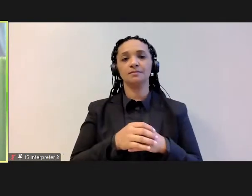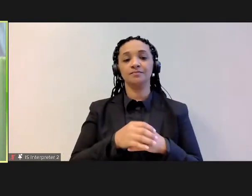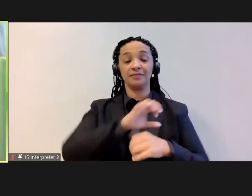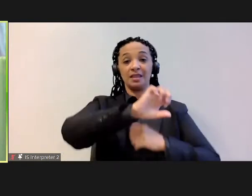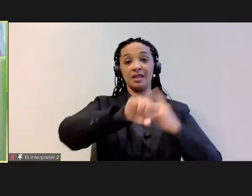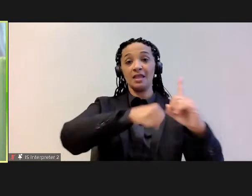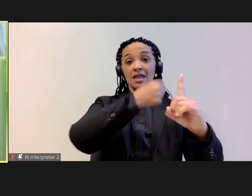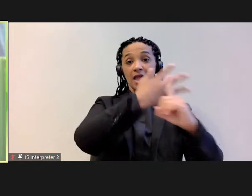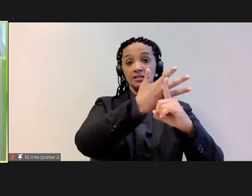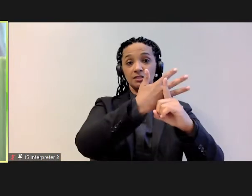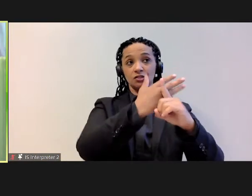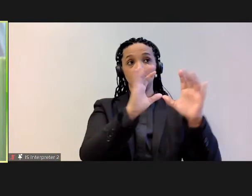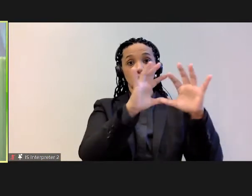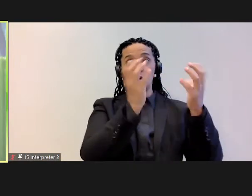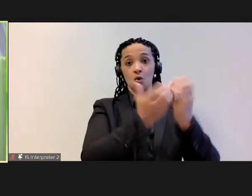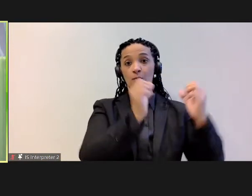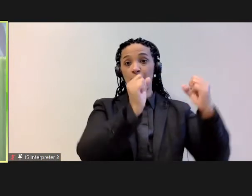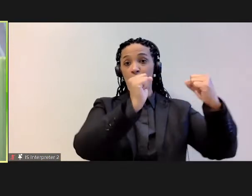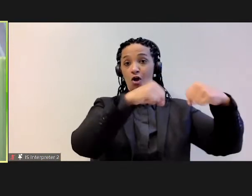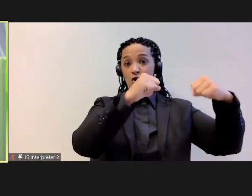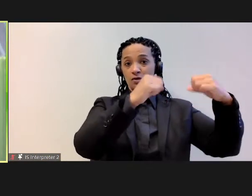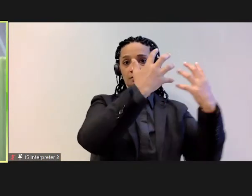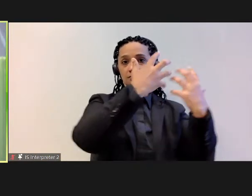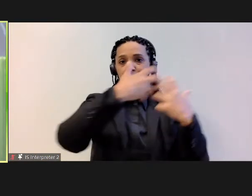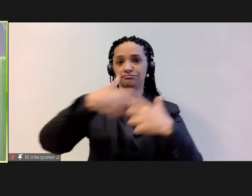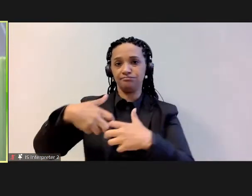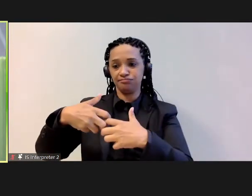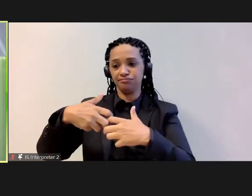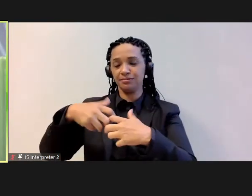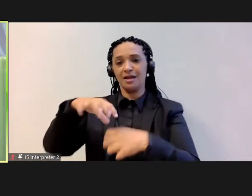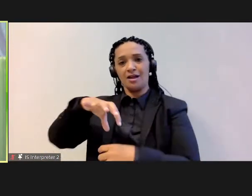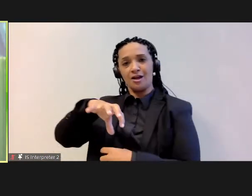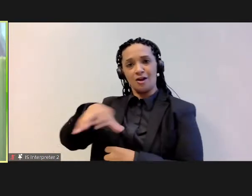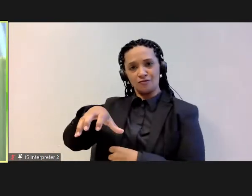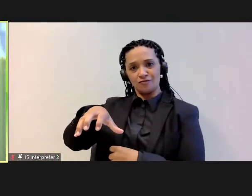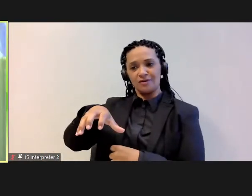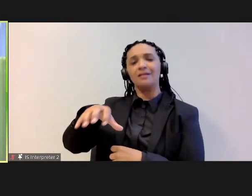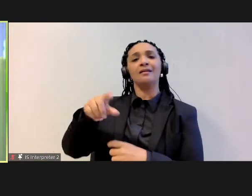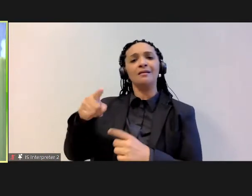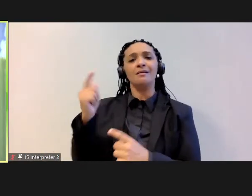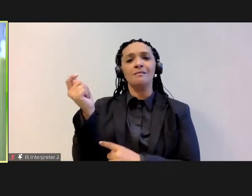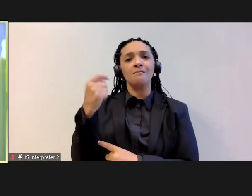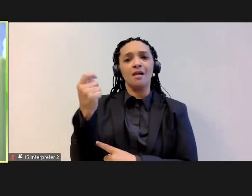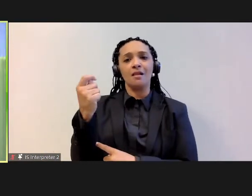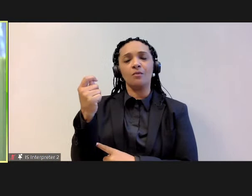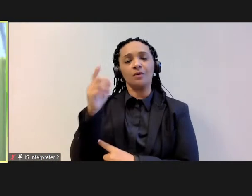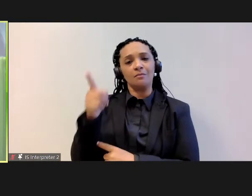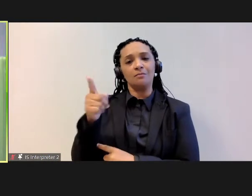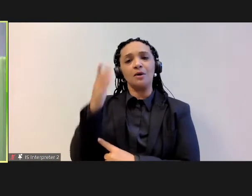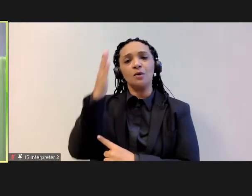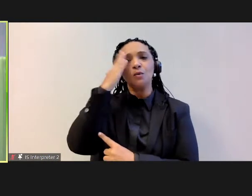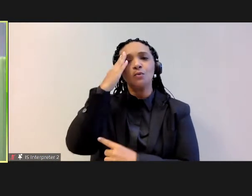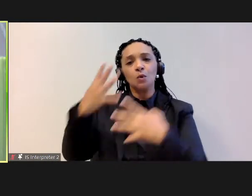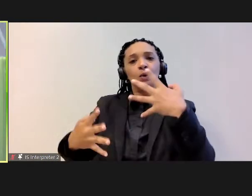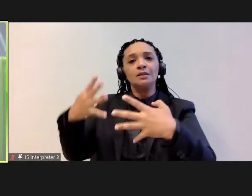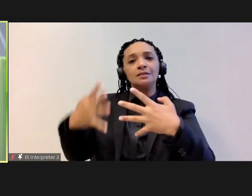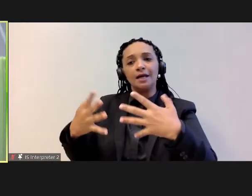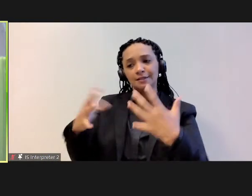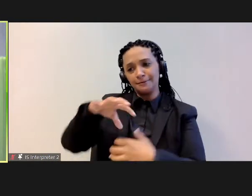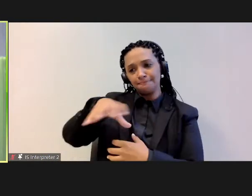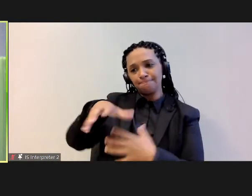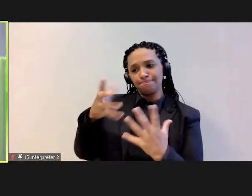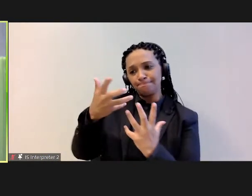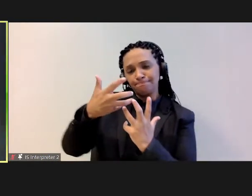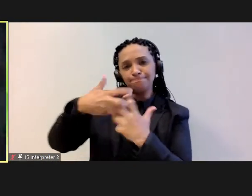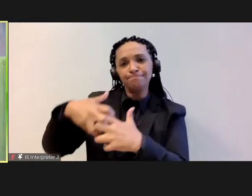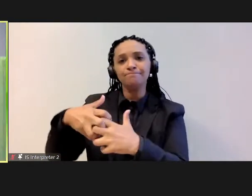SDGs and Agenda 2063 help in harmonizing data needs for the implementation